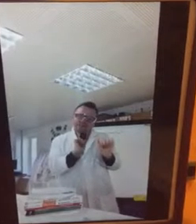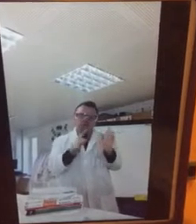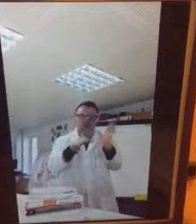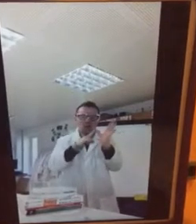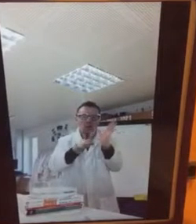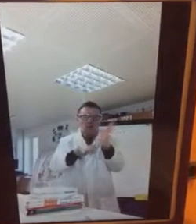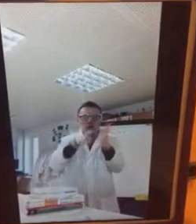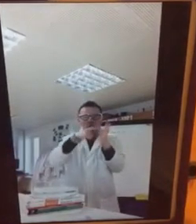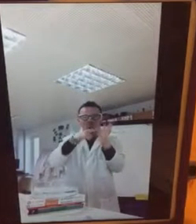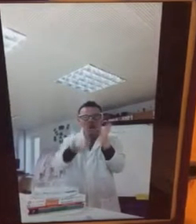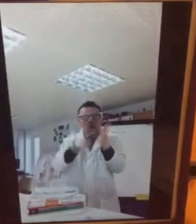6.